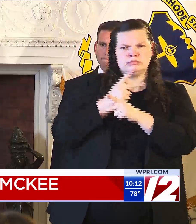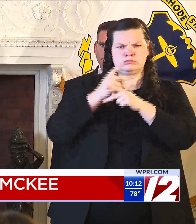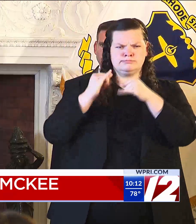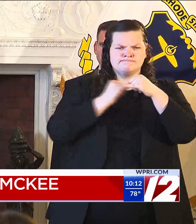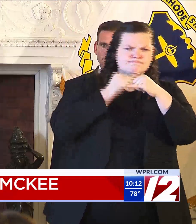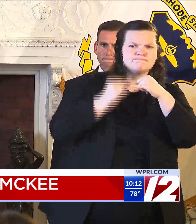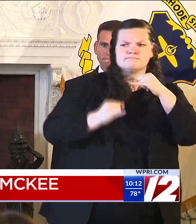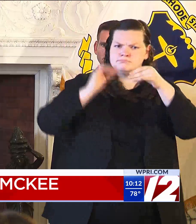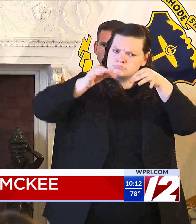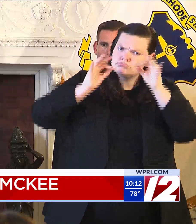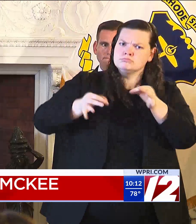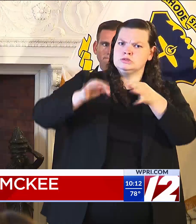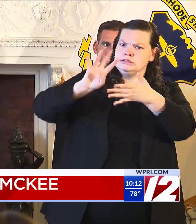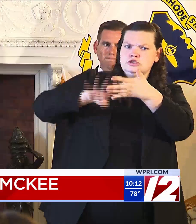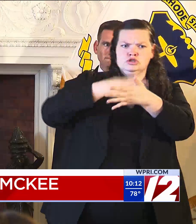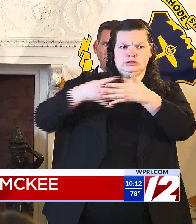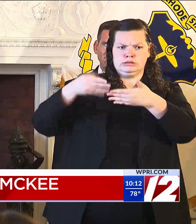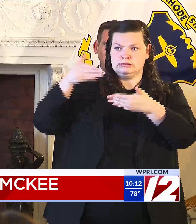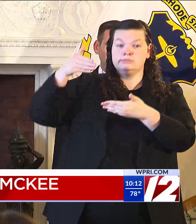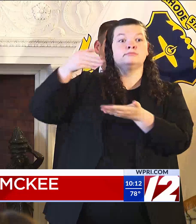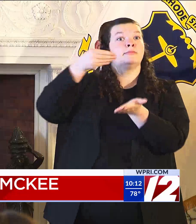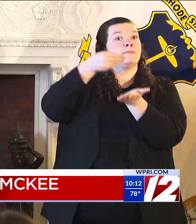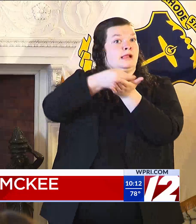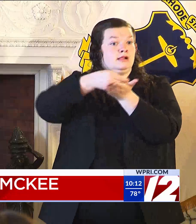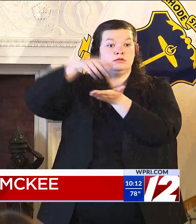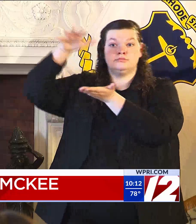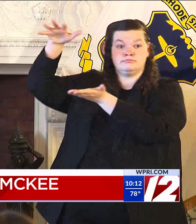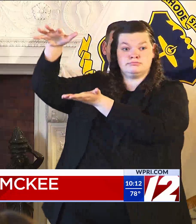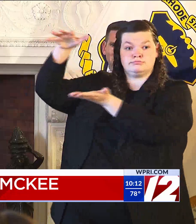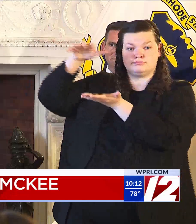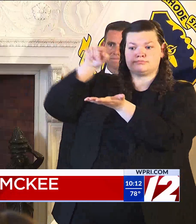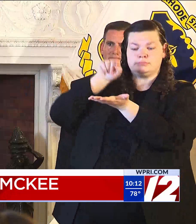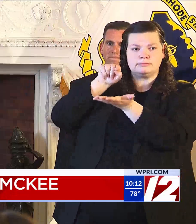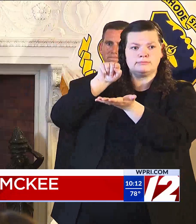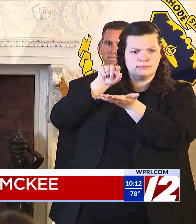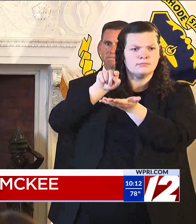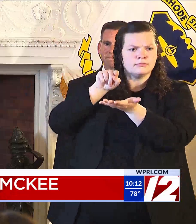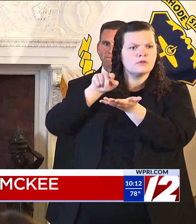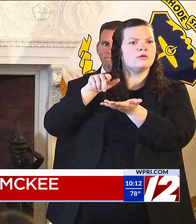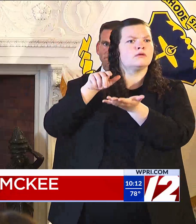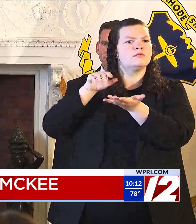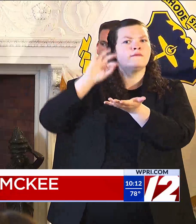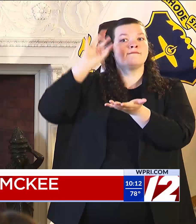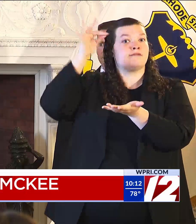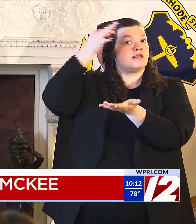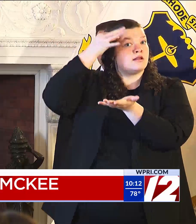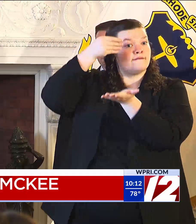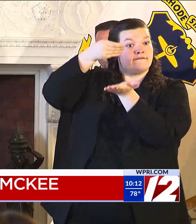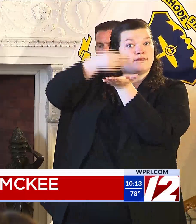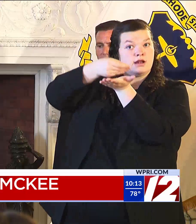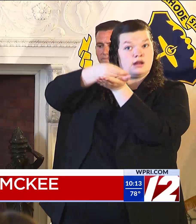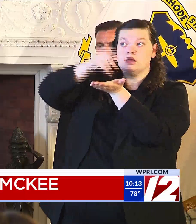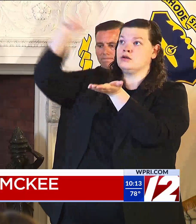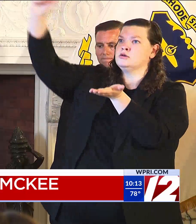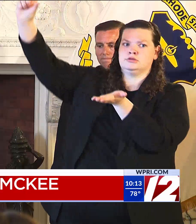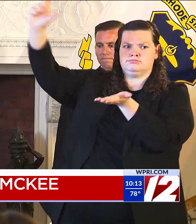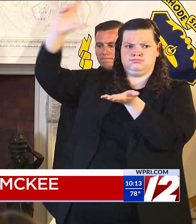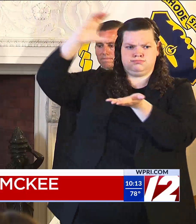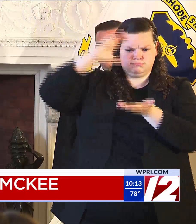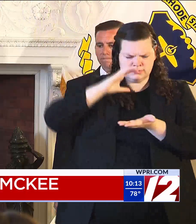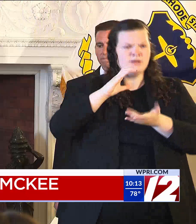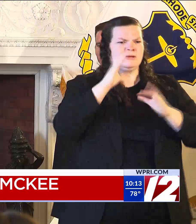funds to identifying expert finalists for the rebuild.